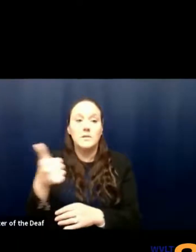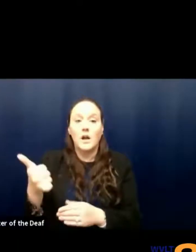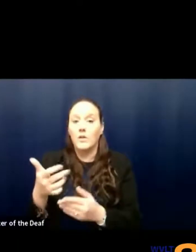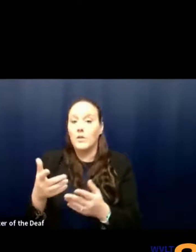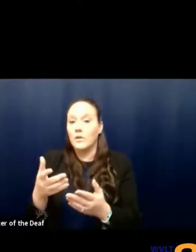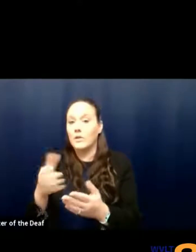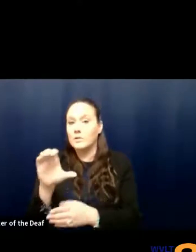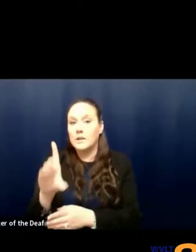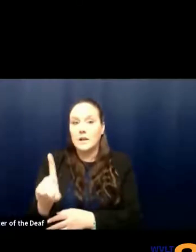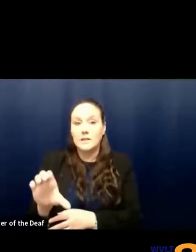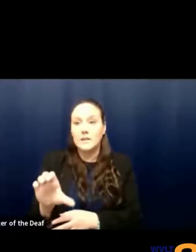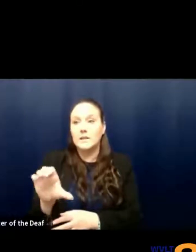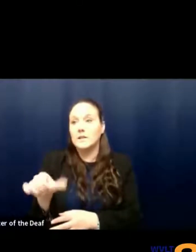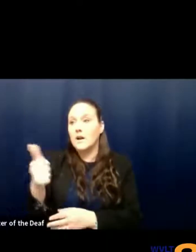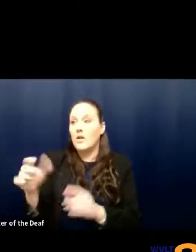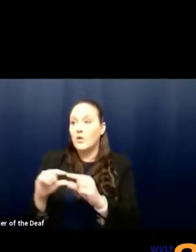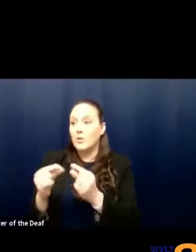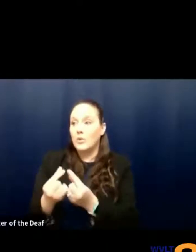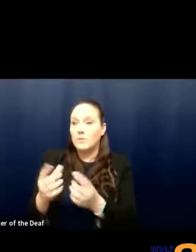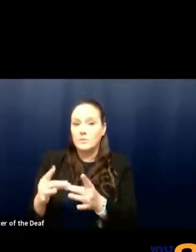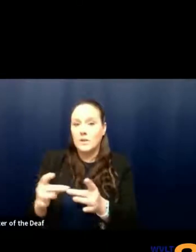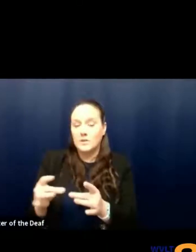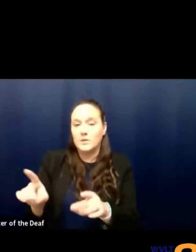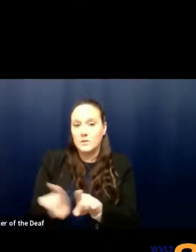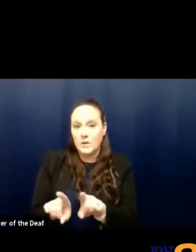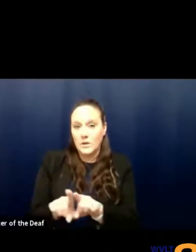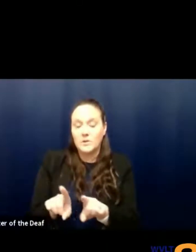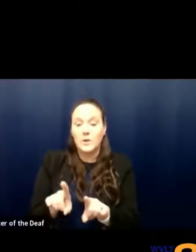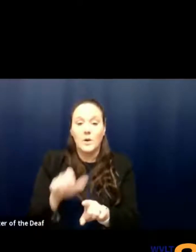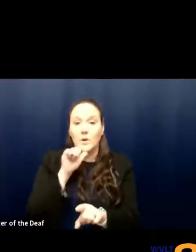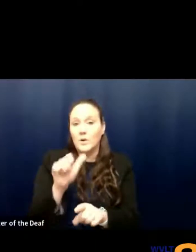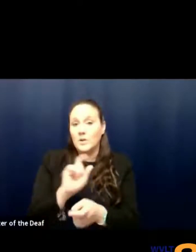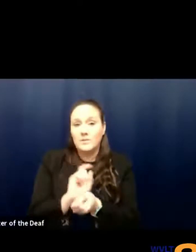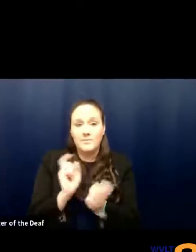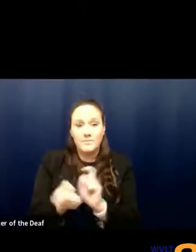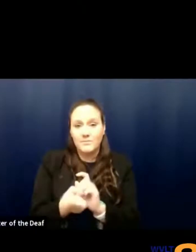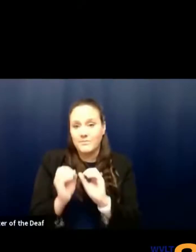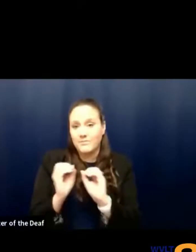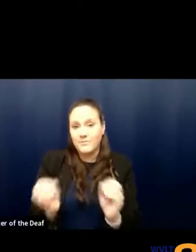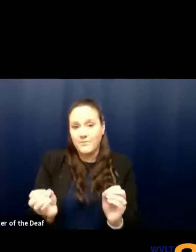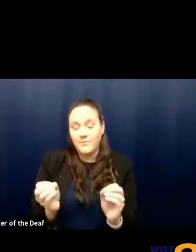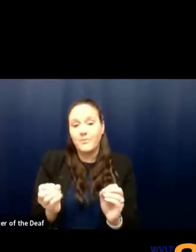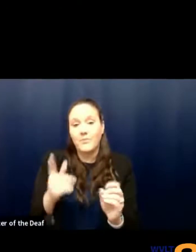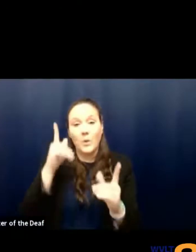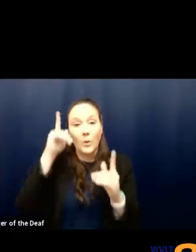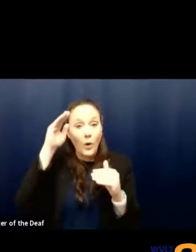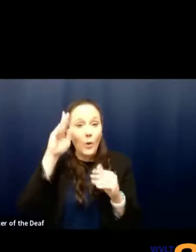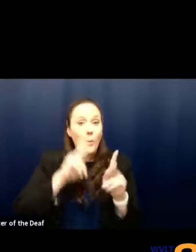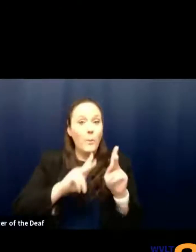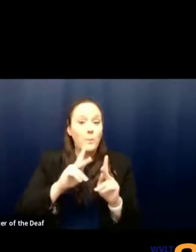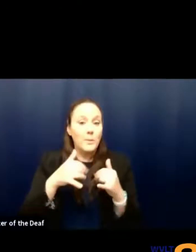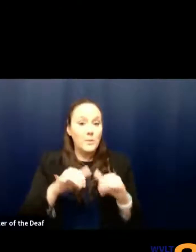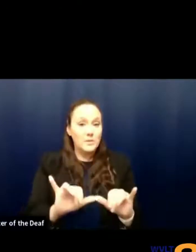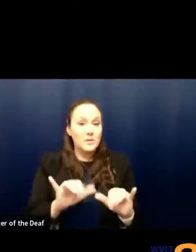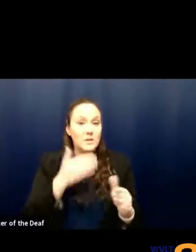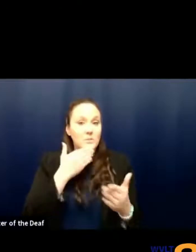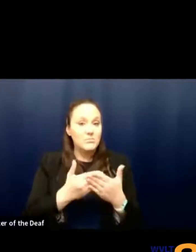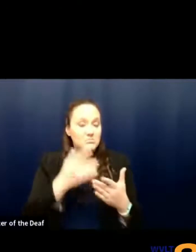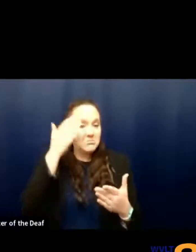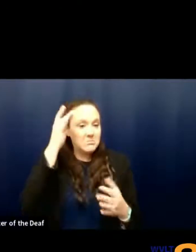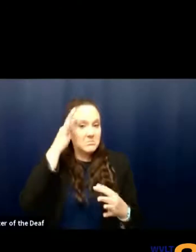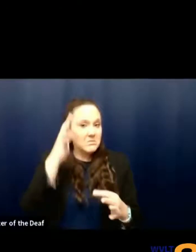CDC and other folks had mentioned that as well. So that doesn't change. And so what we hope is that people will still make wise decisions as they